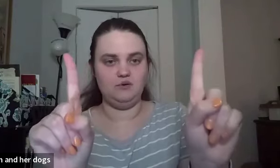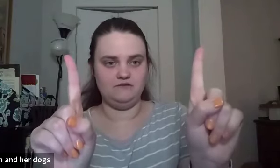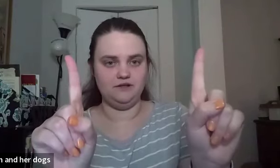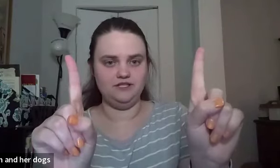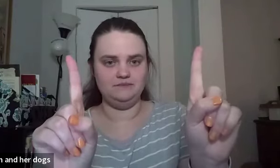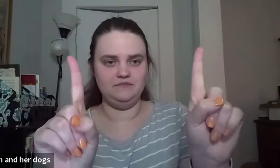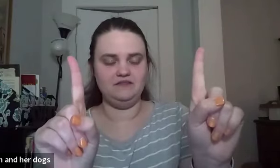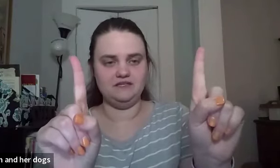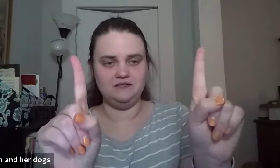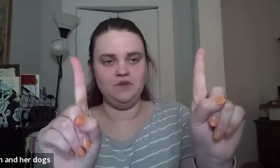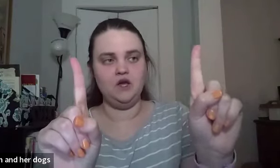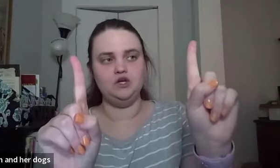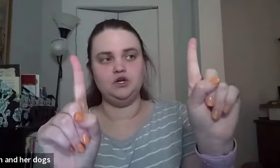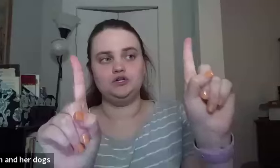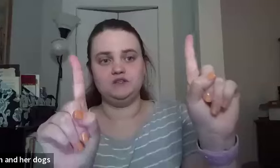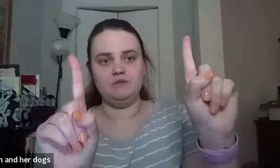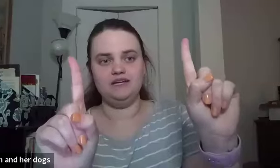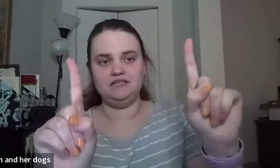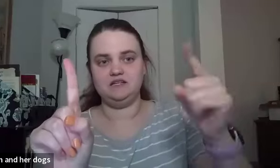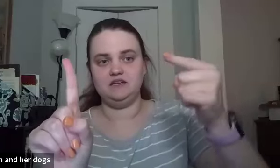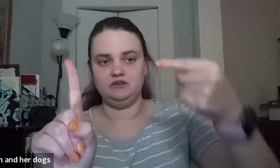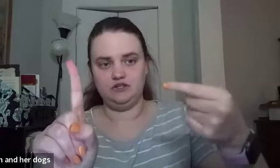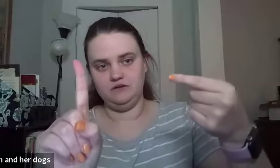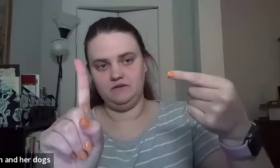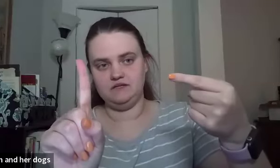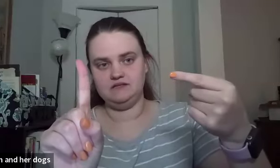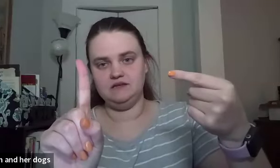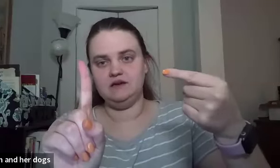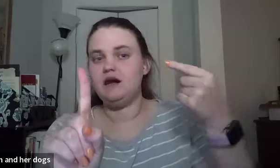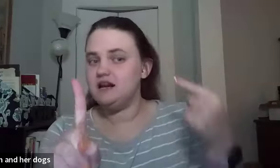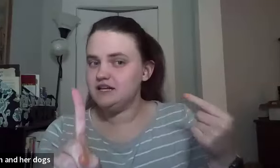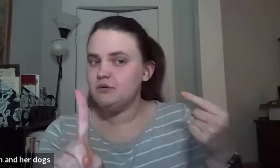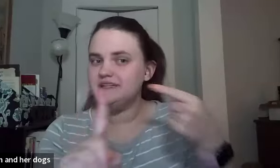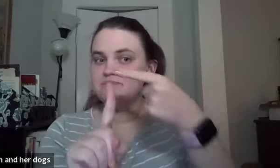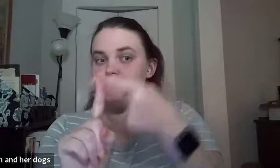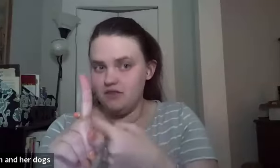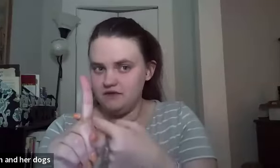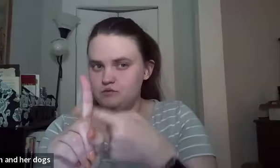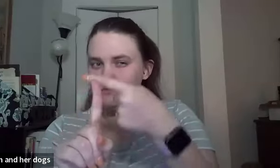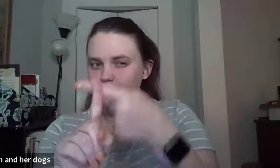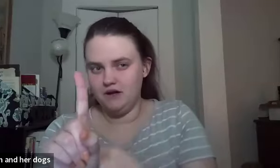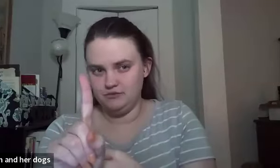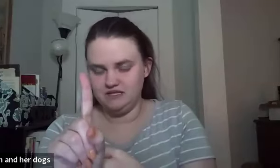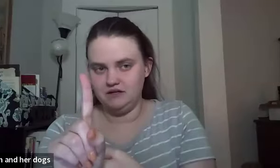pointer fingers like this. Your dominant is again gonna turn like this, kind of like when we did month. If you remember, our month was down